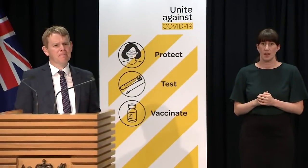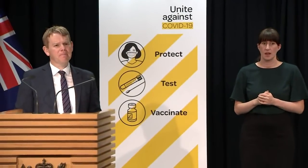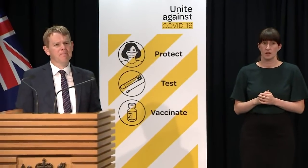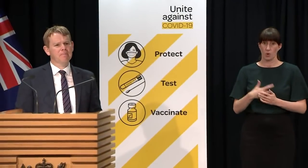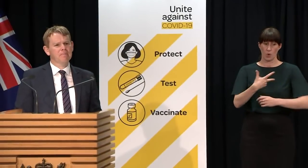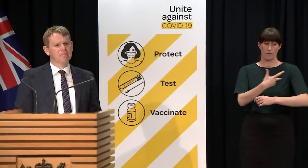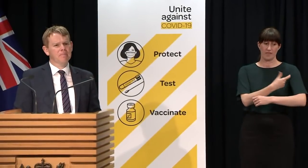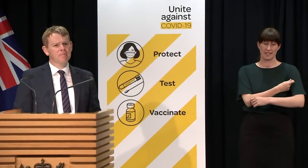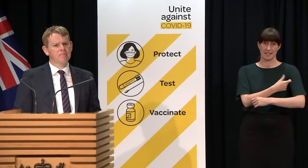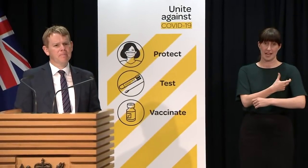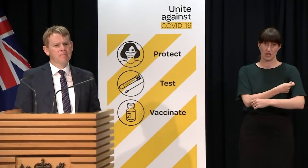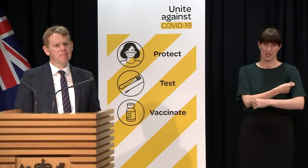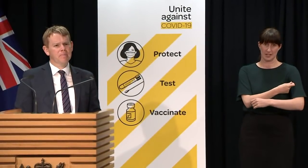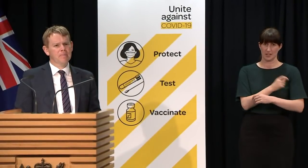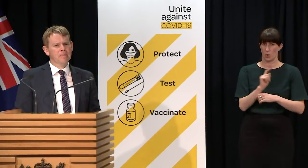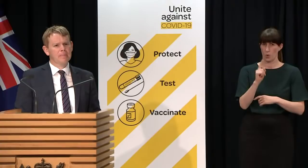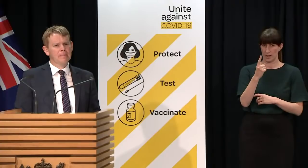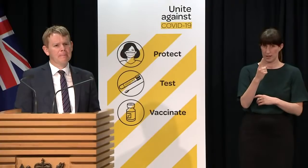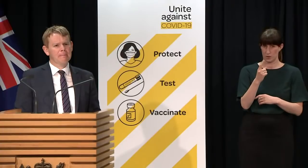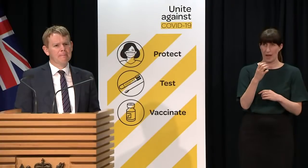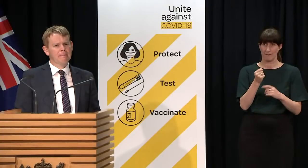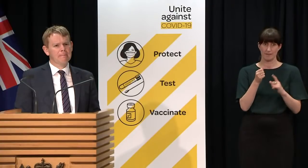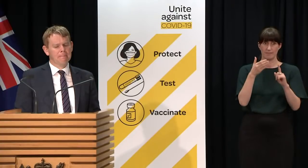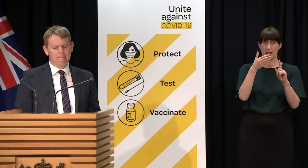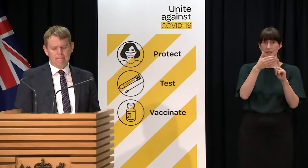for Auckland. Do you have a vaccinated or booked